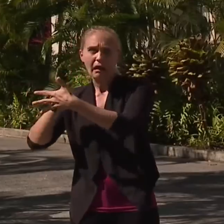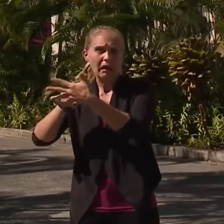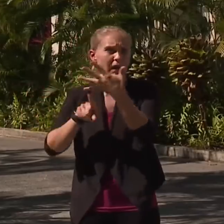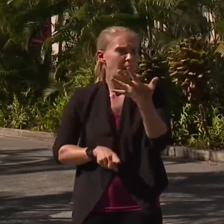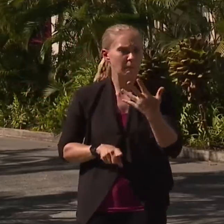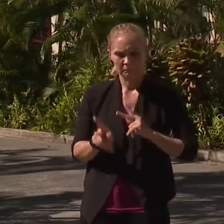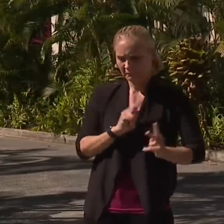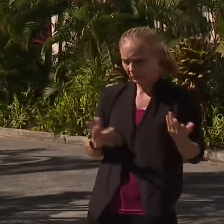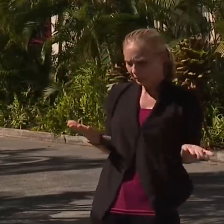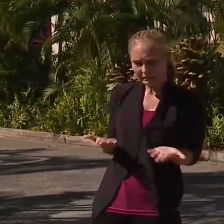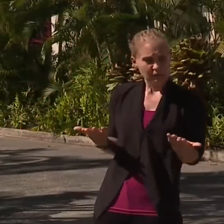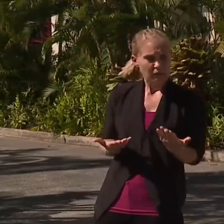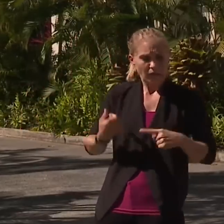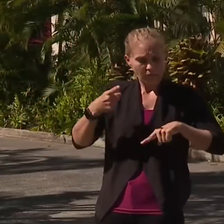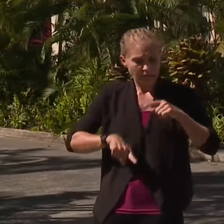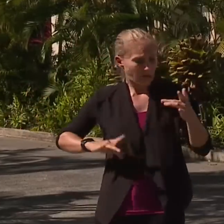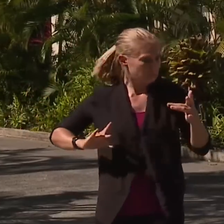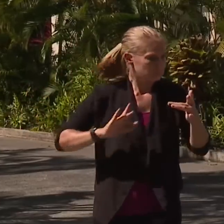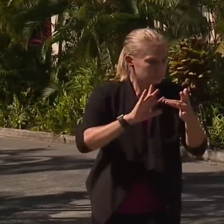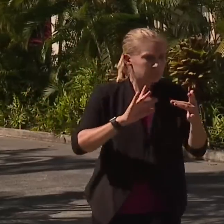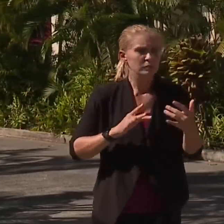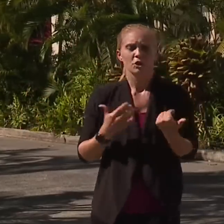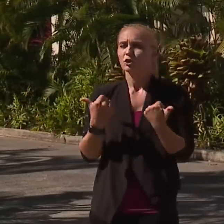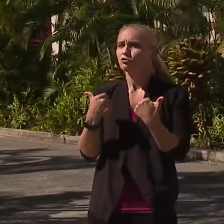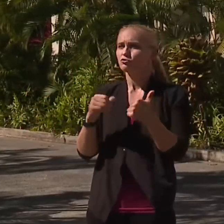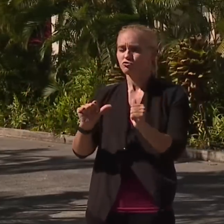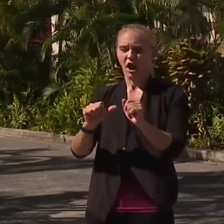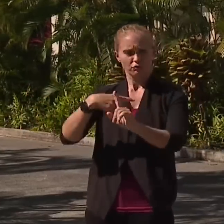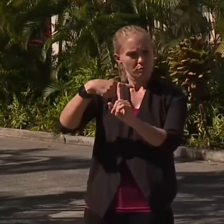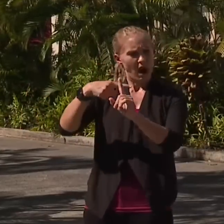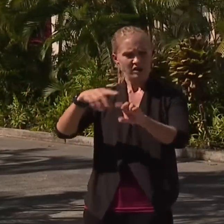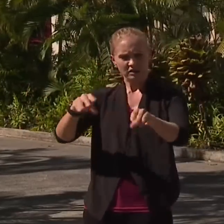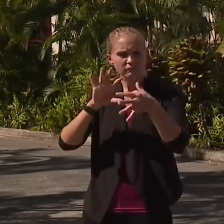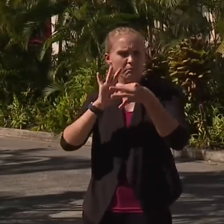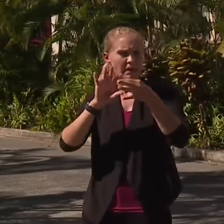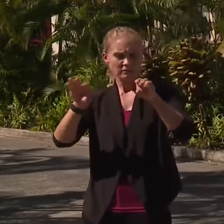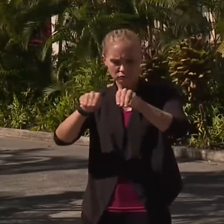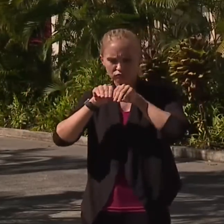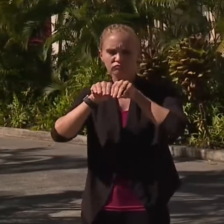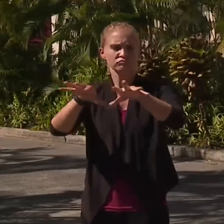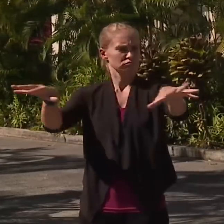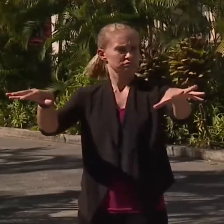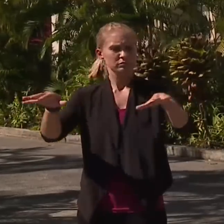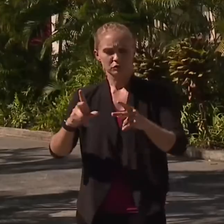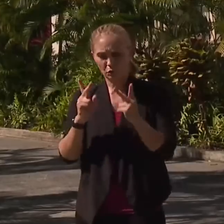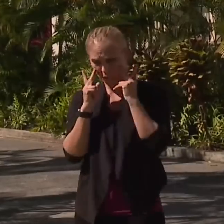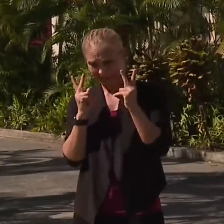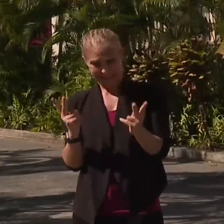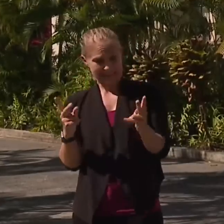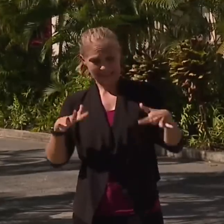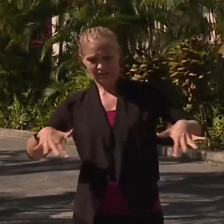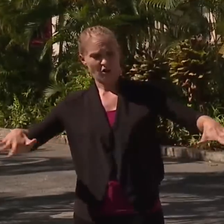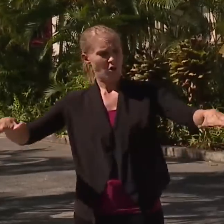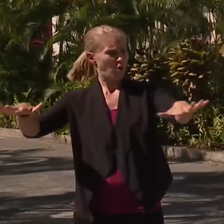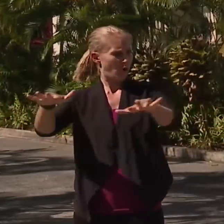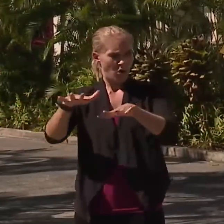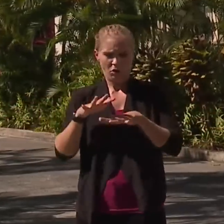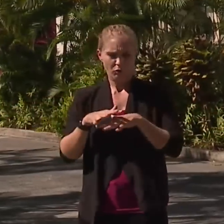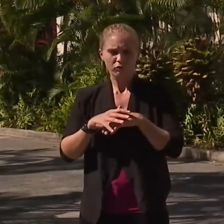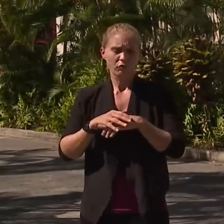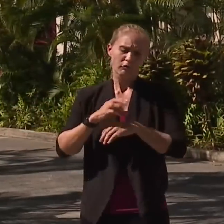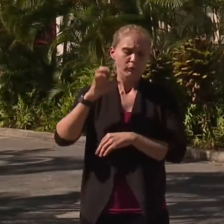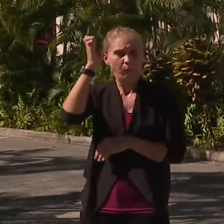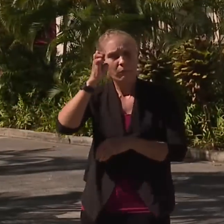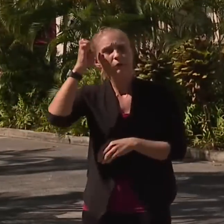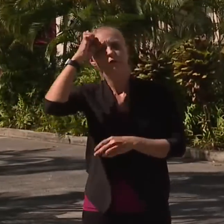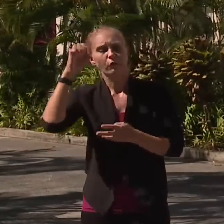in Hawaii. Sending positive messages out, not promoting the state, is highly important. You can see it from all the Caribbean destinations, from